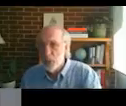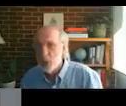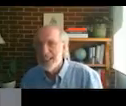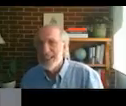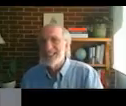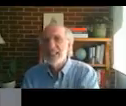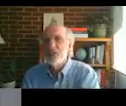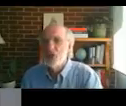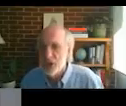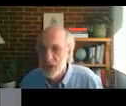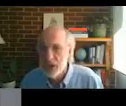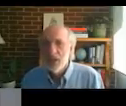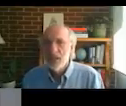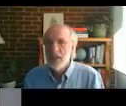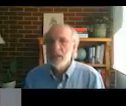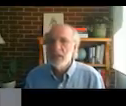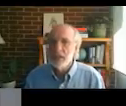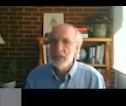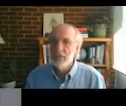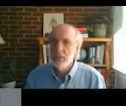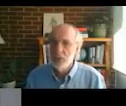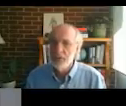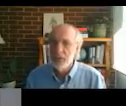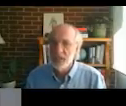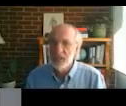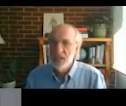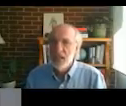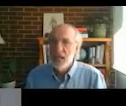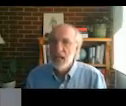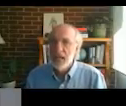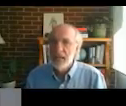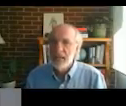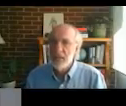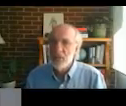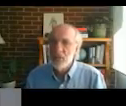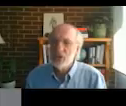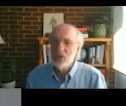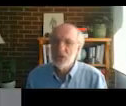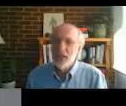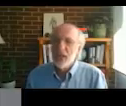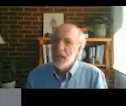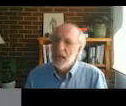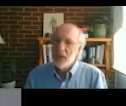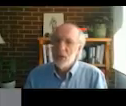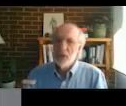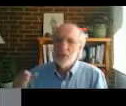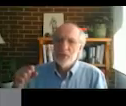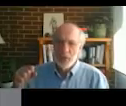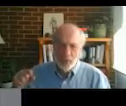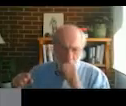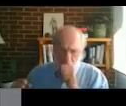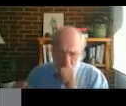planes of orientation in movement, and then you